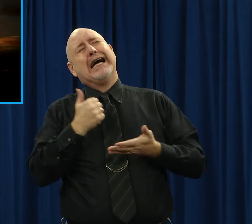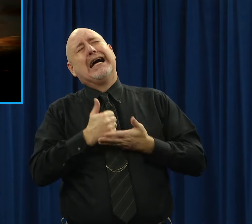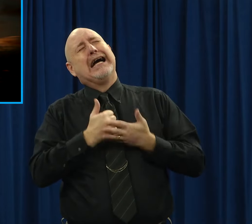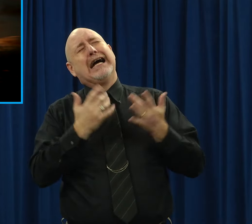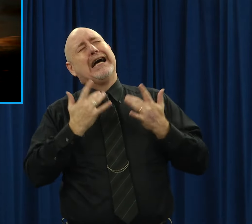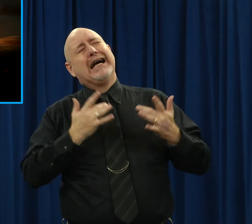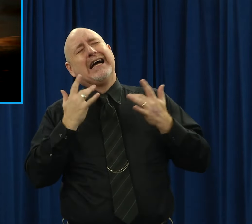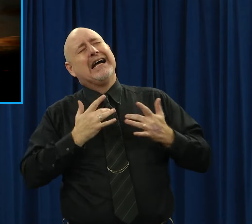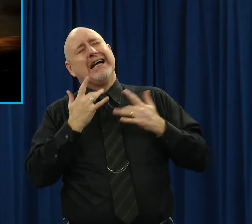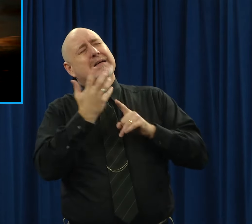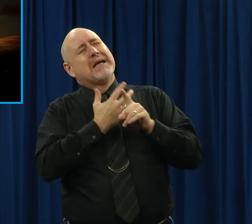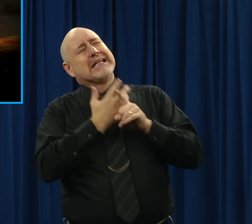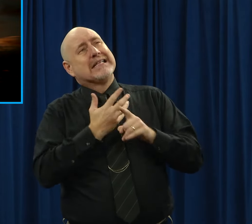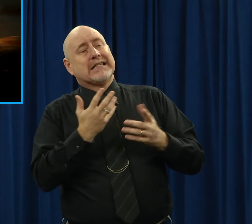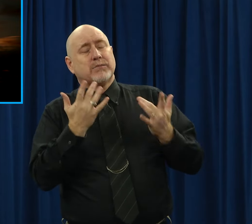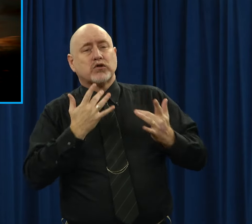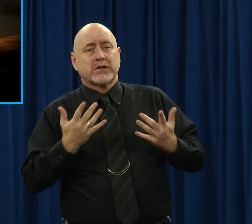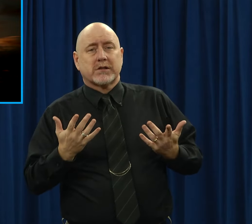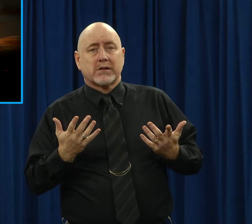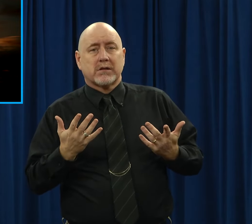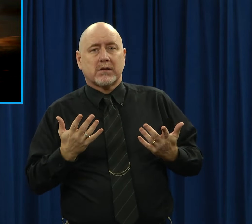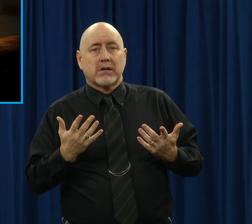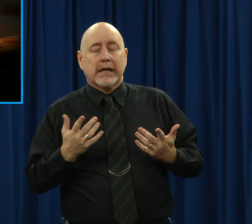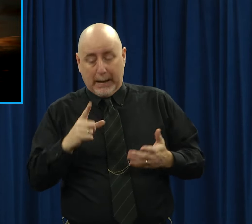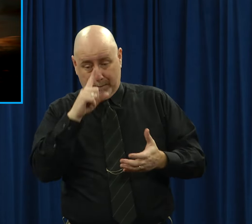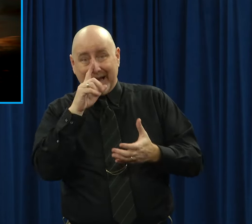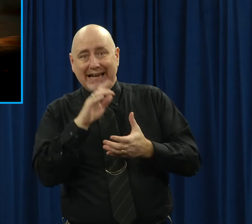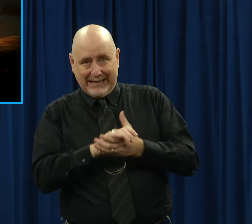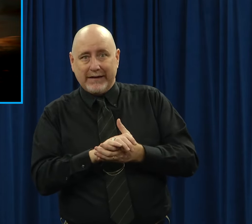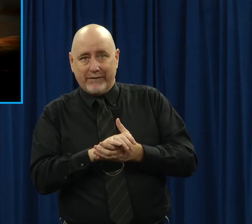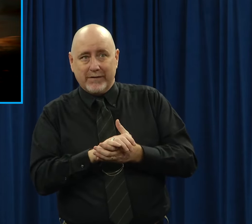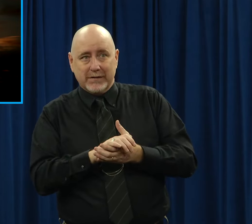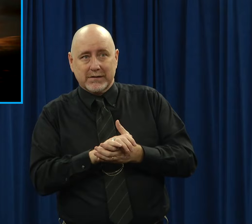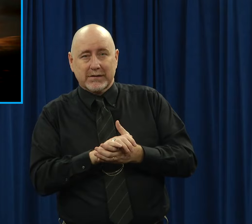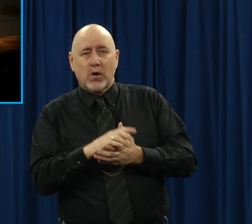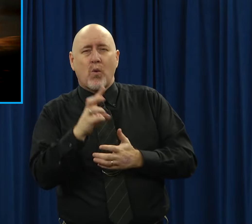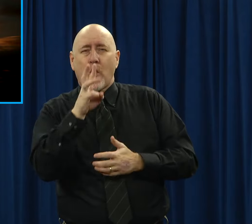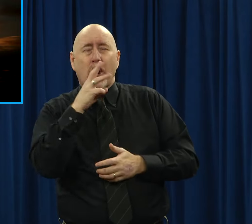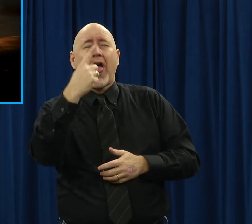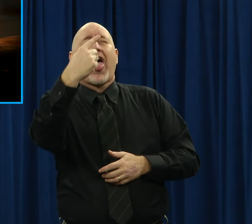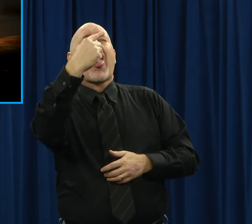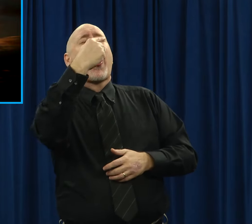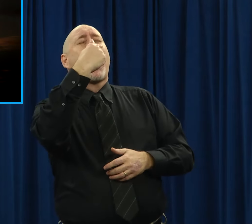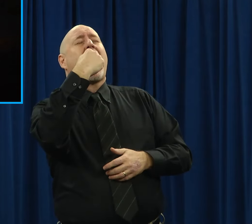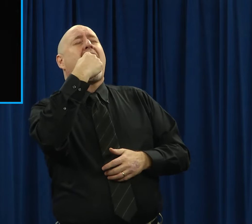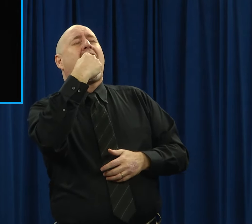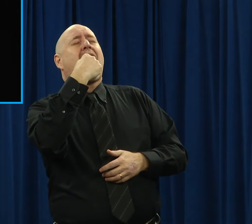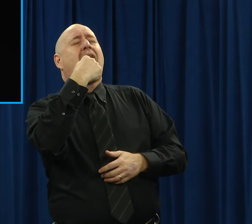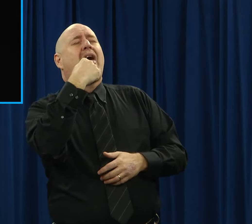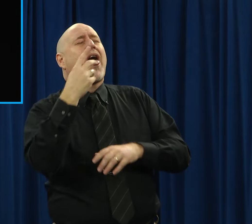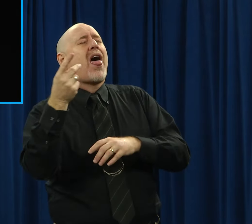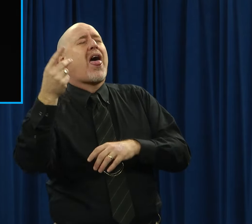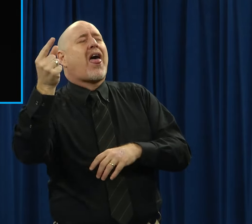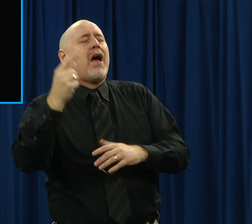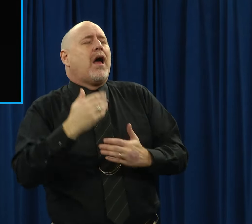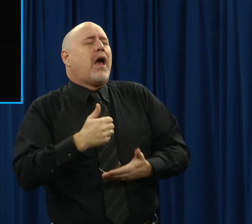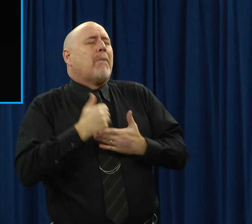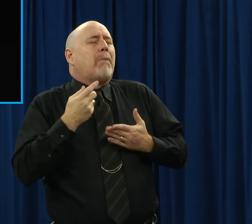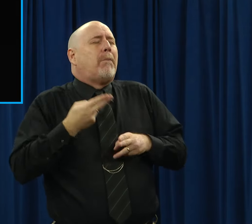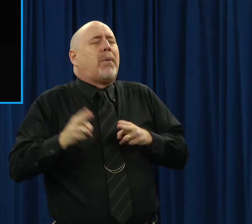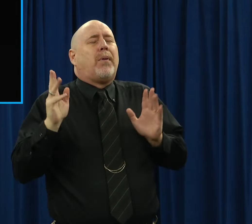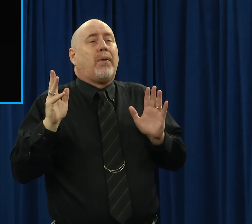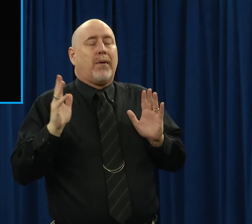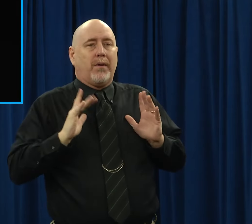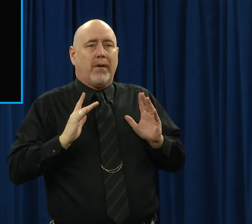for mercy. He's begging for mercy. He believes that a mere drop of water would bring him at least a